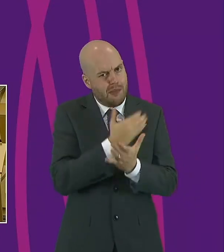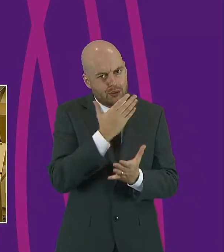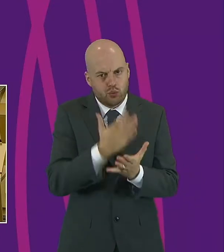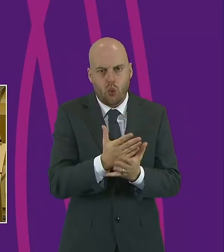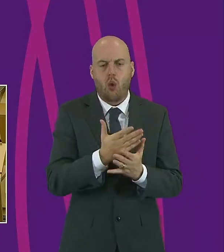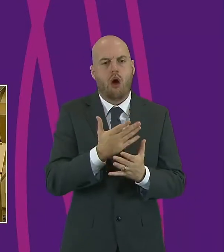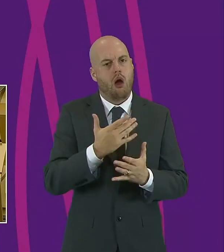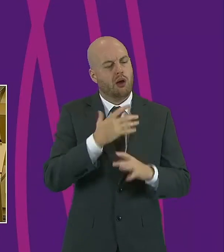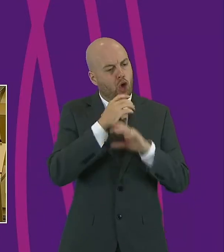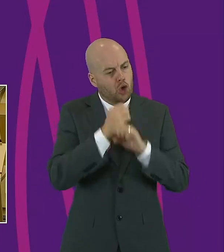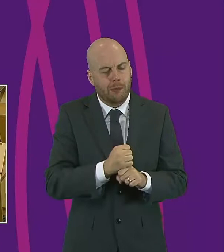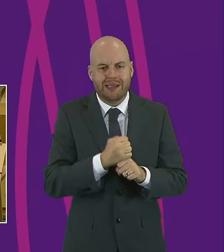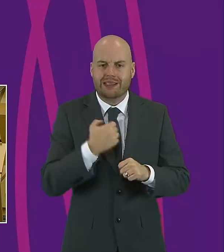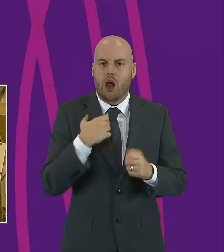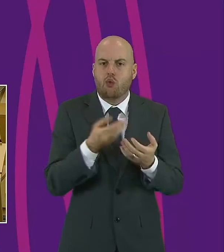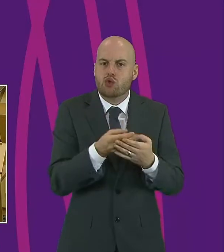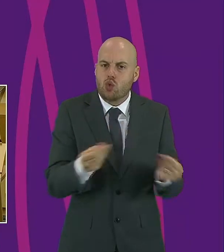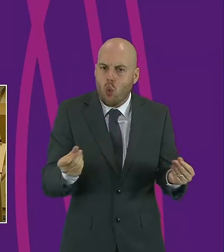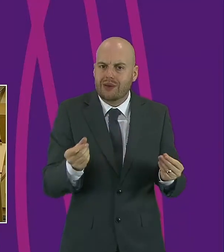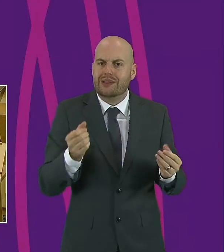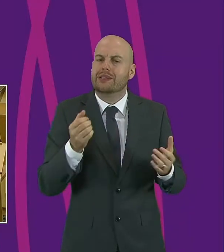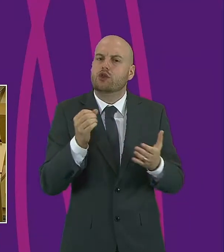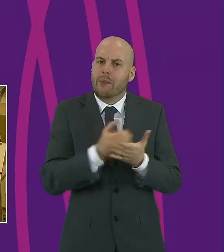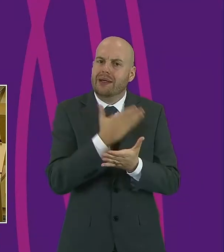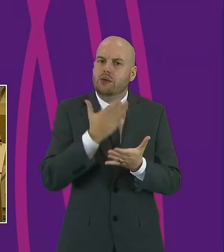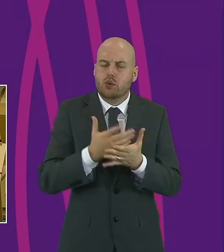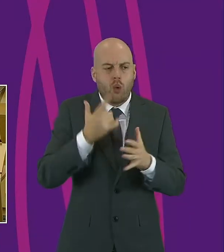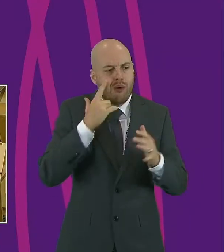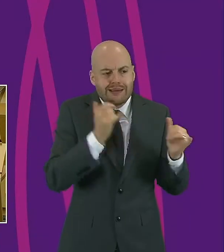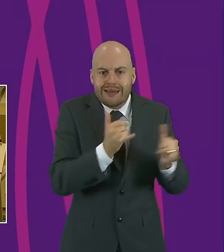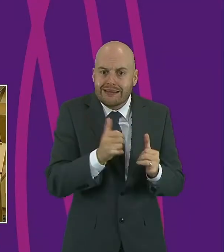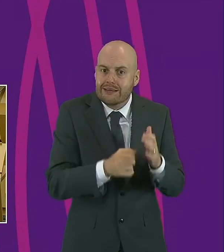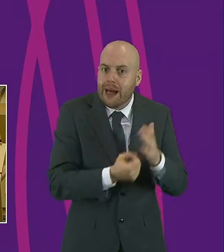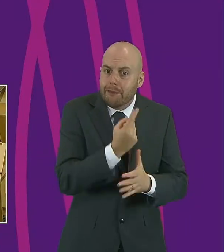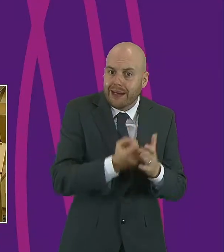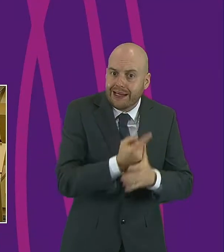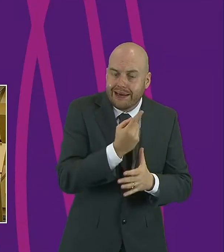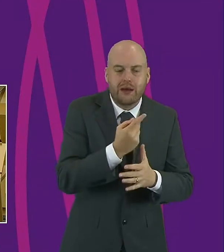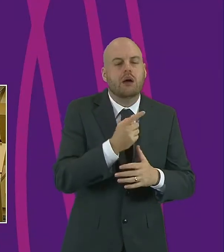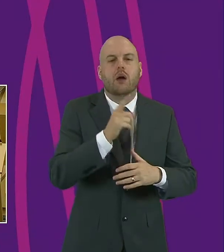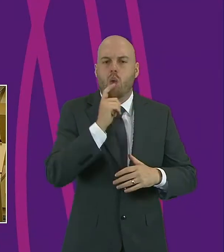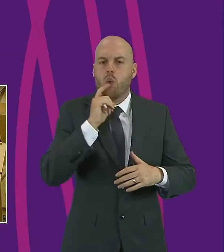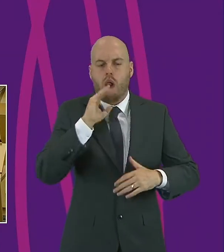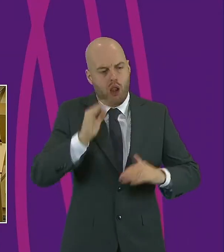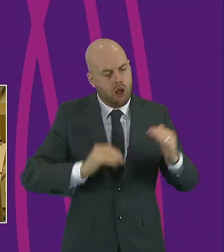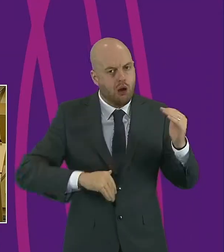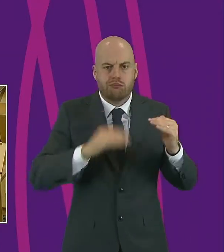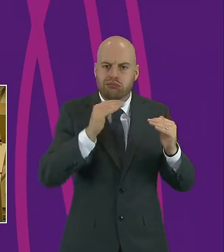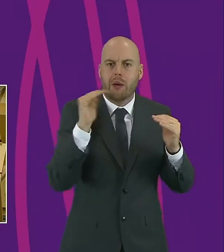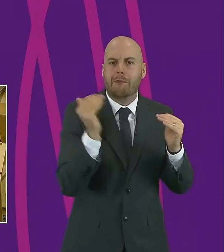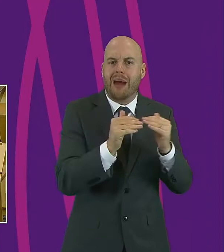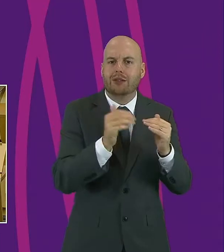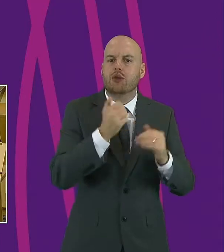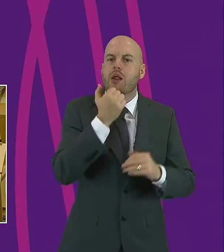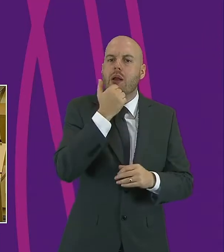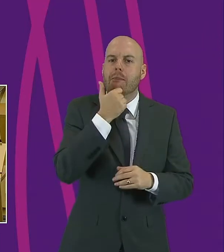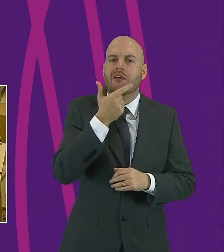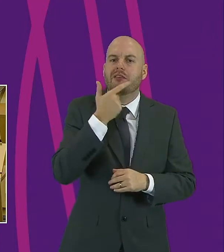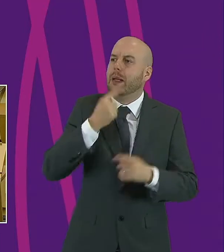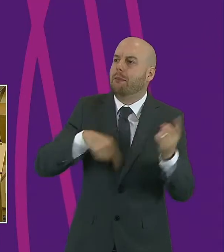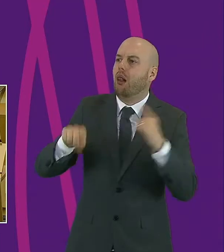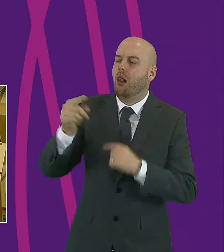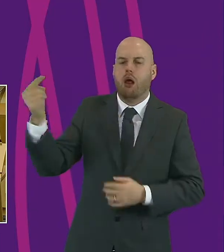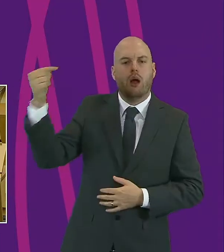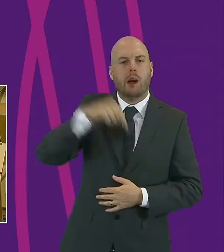are committing the resources to make them proportionate to the level or the numbers of people coming in, and this will be changing as the